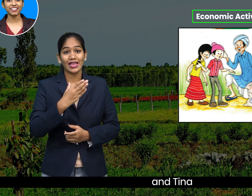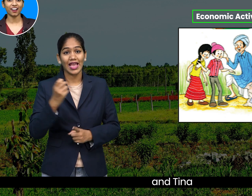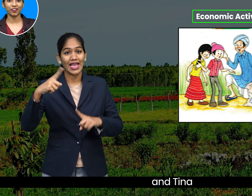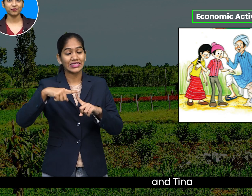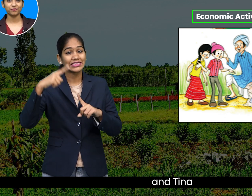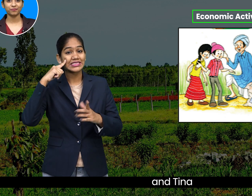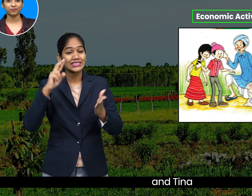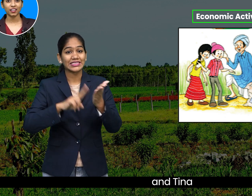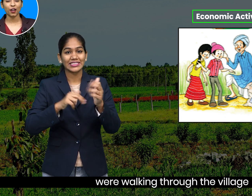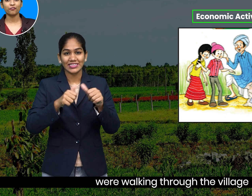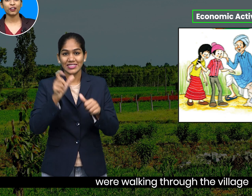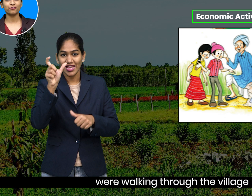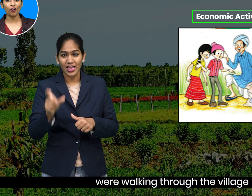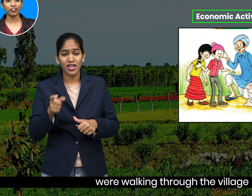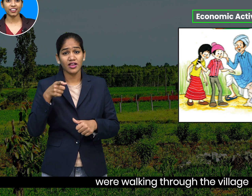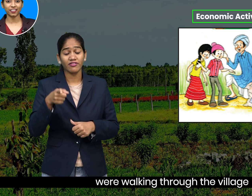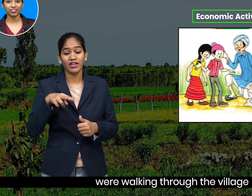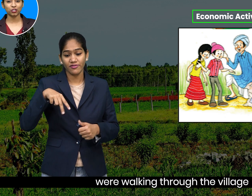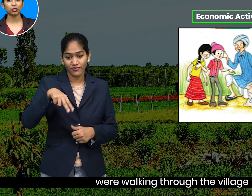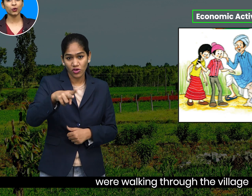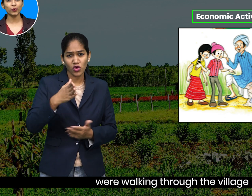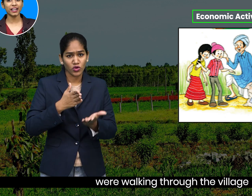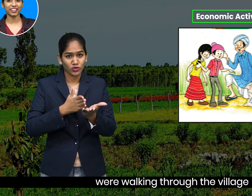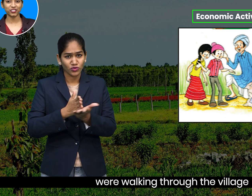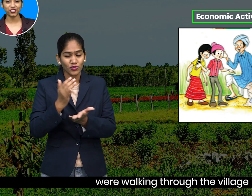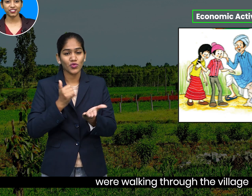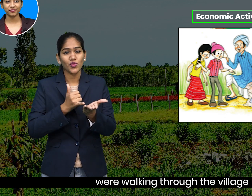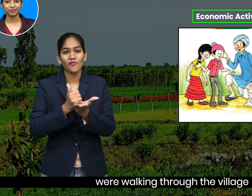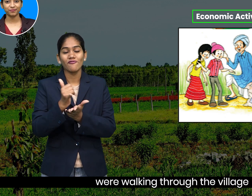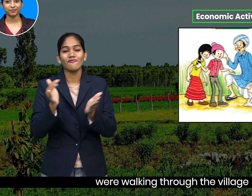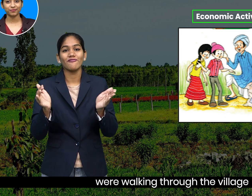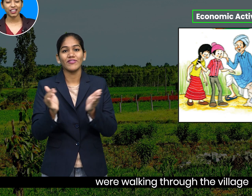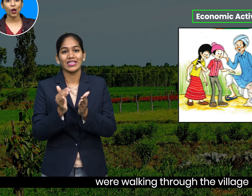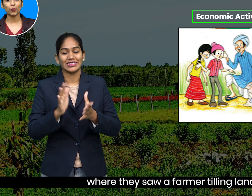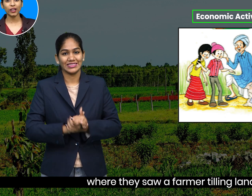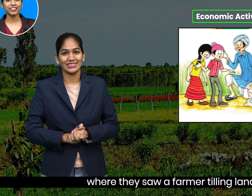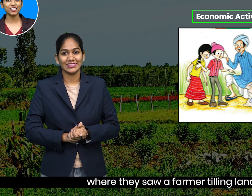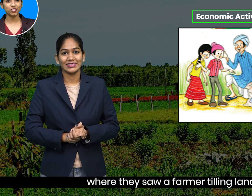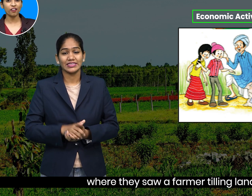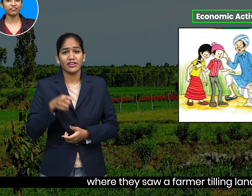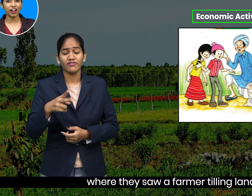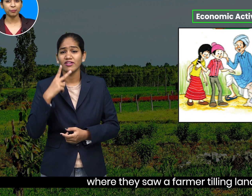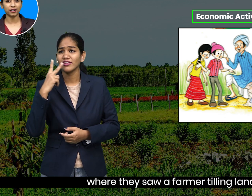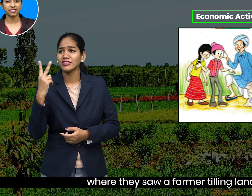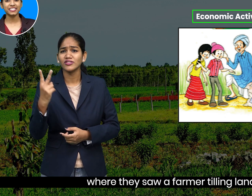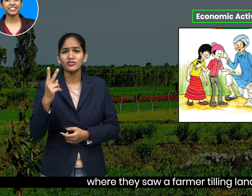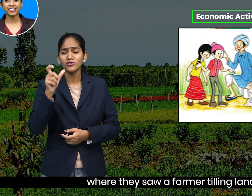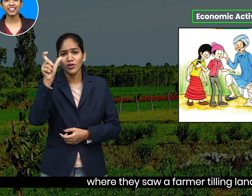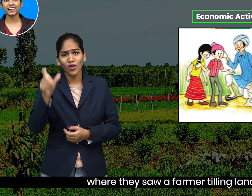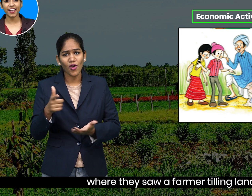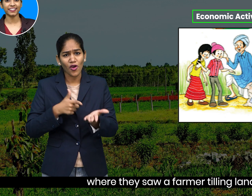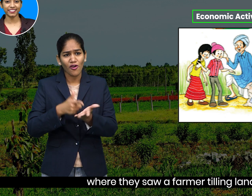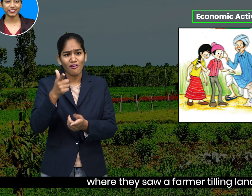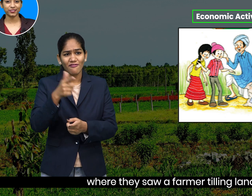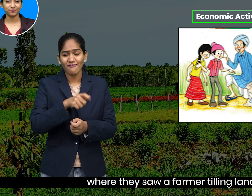and Tina were walking through the village where they saw a farmer